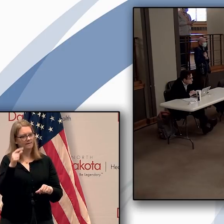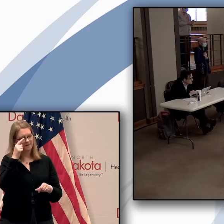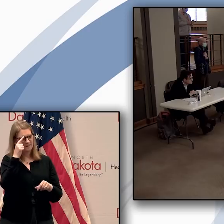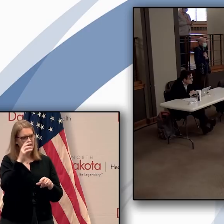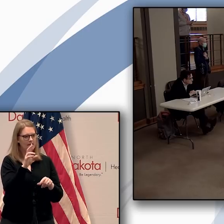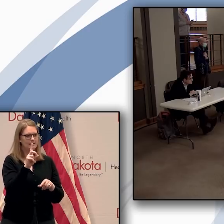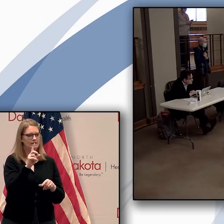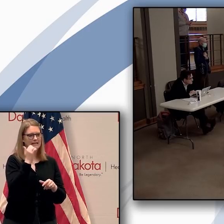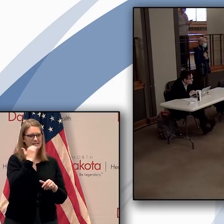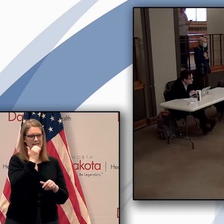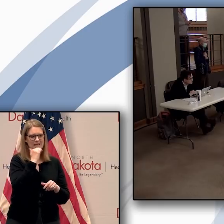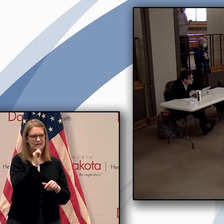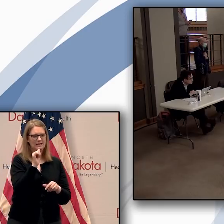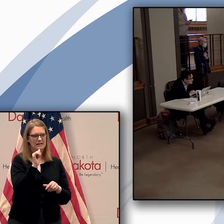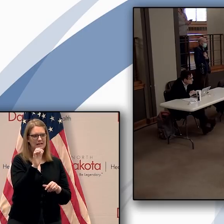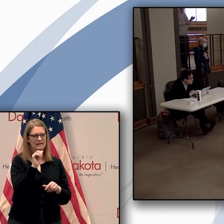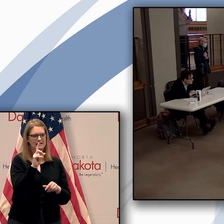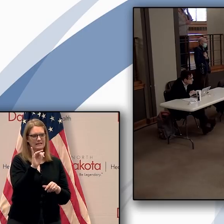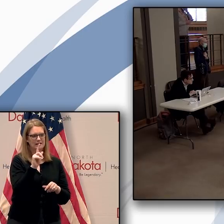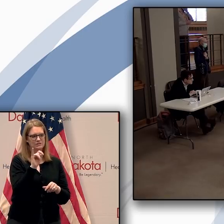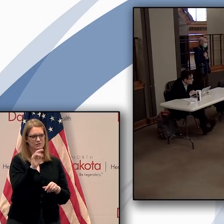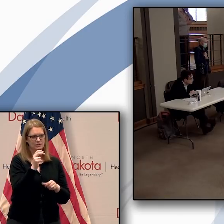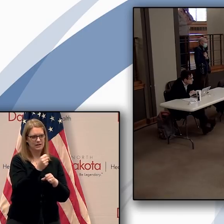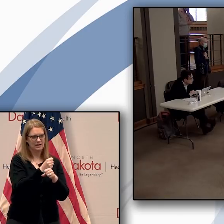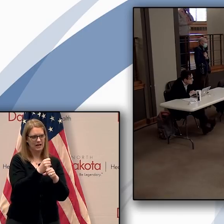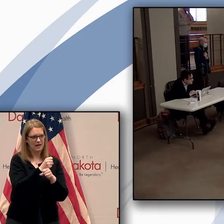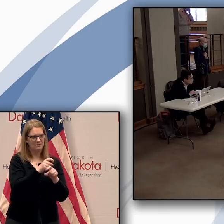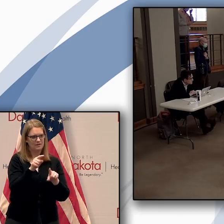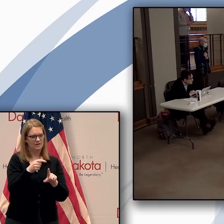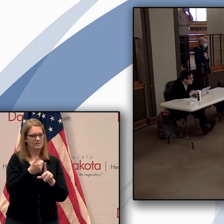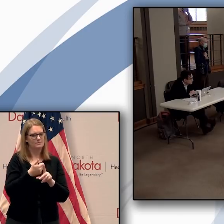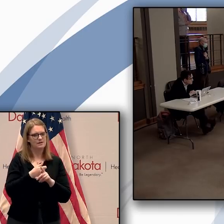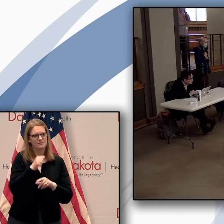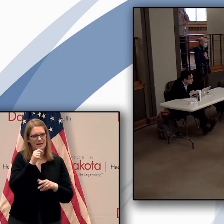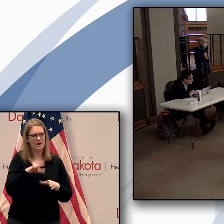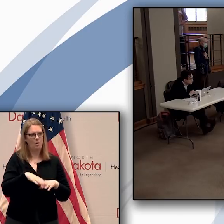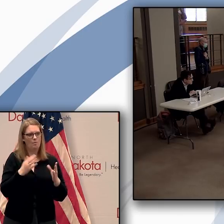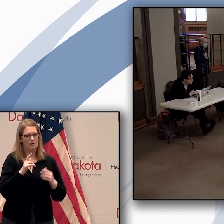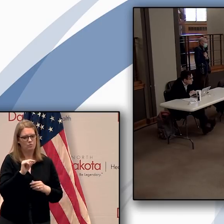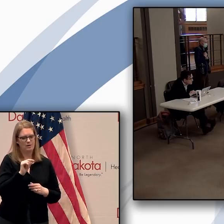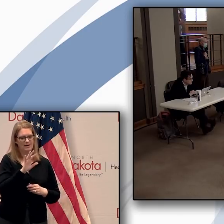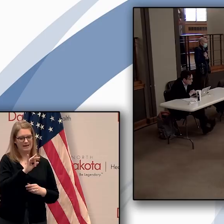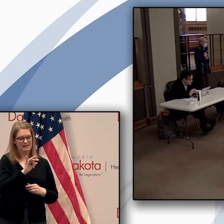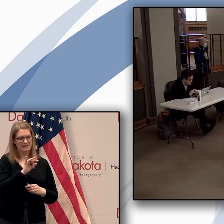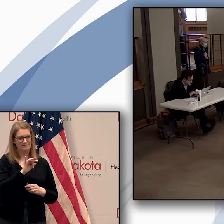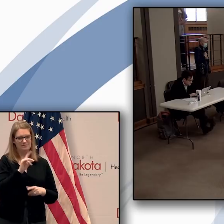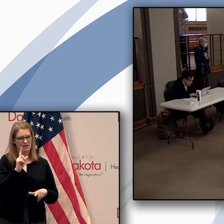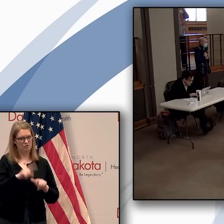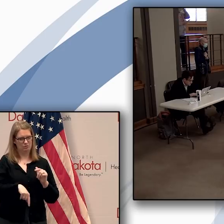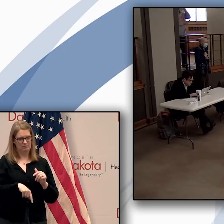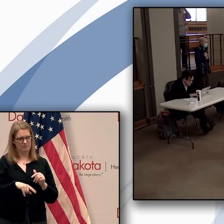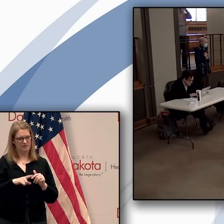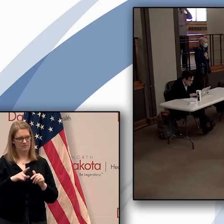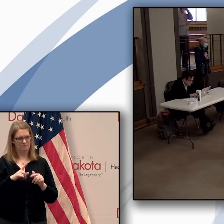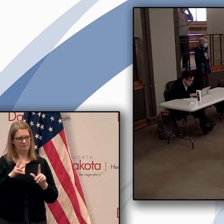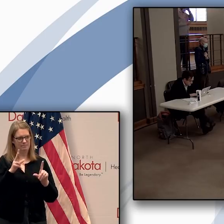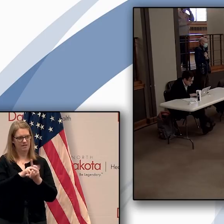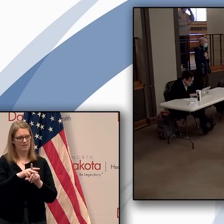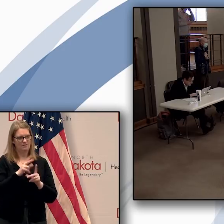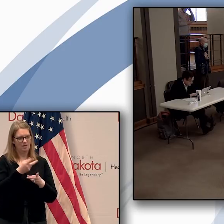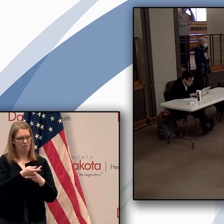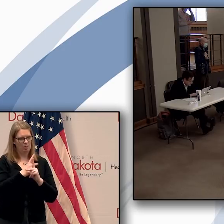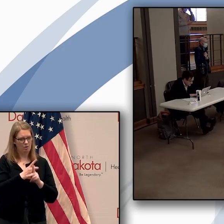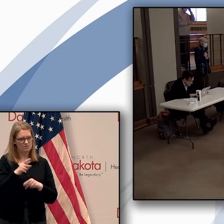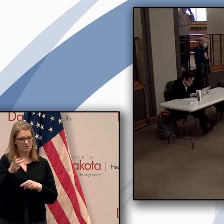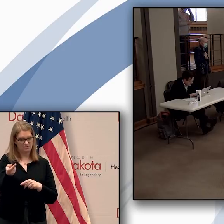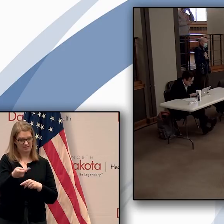their business, were told that because they weren't open in 2019, they couldn't get relief, so they were denied. What do you say to